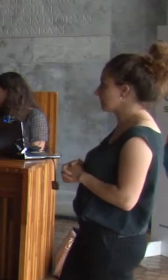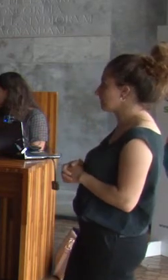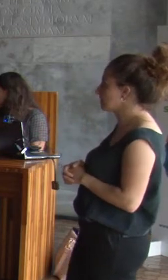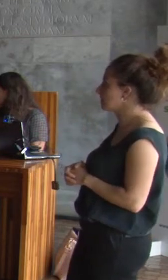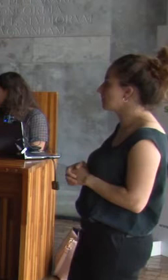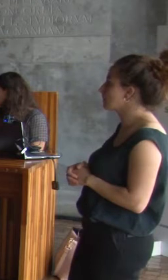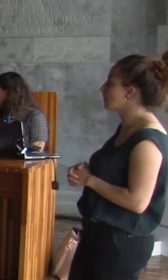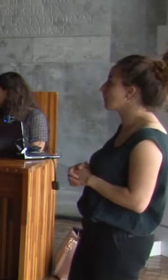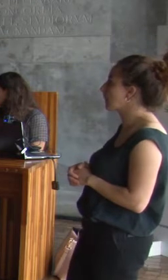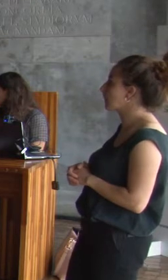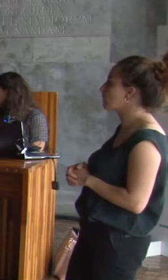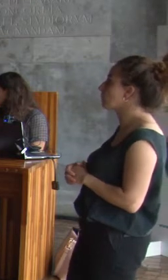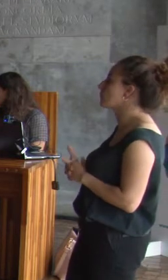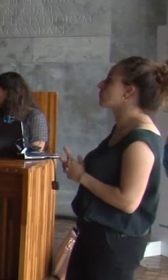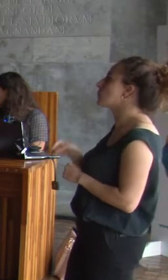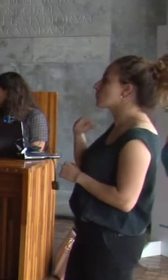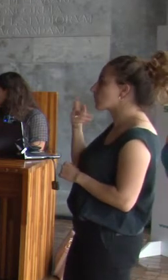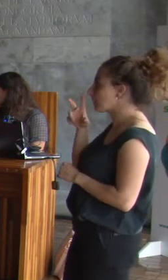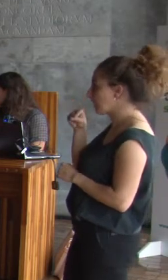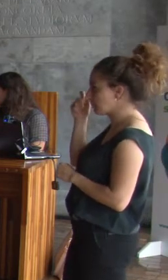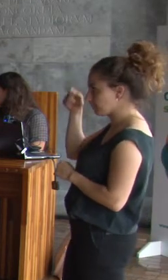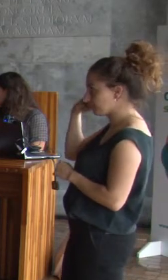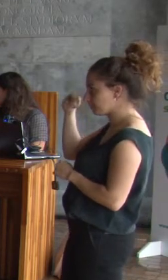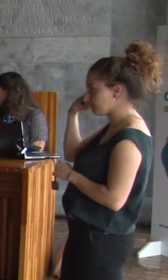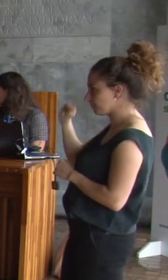we will comment on the video.